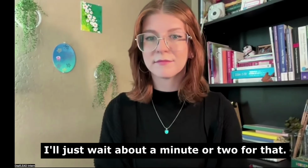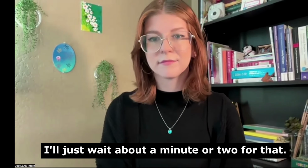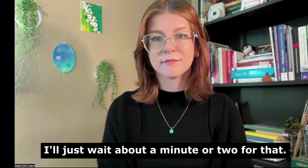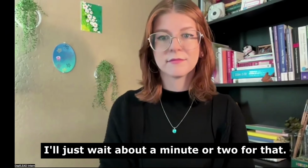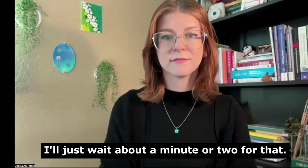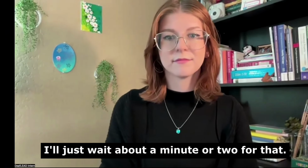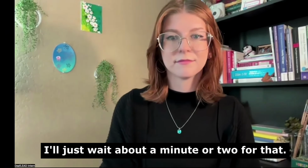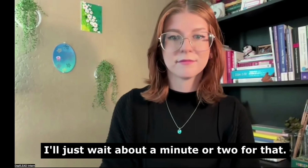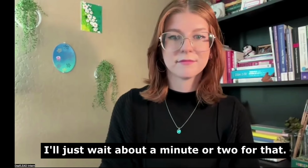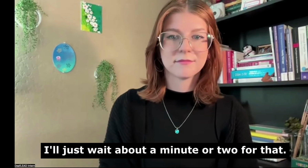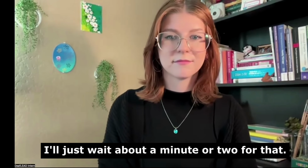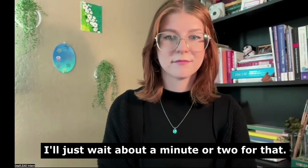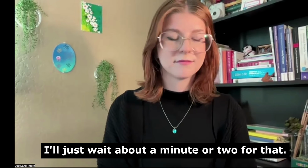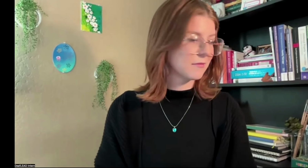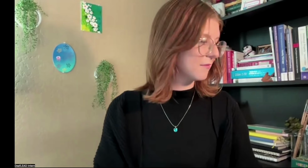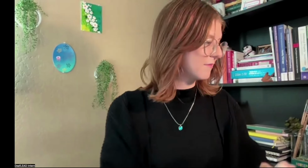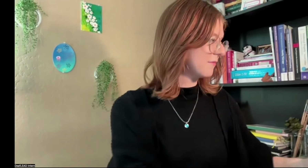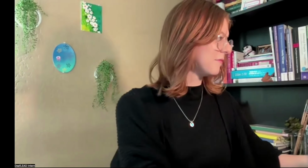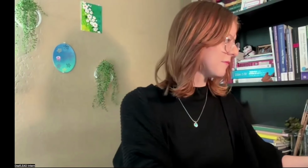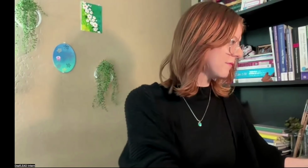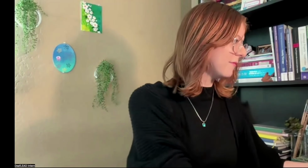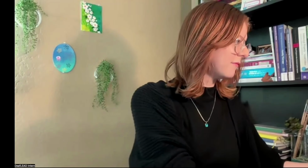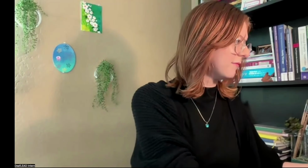I'll just wait about a minute or two for that.